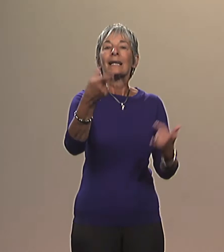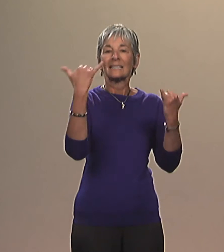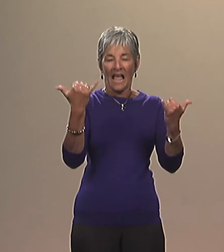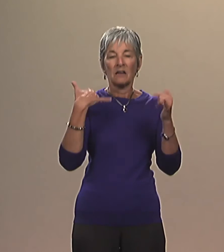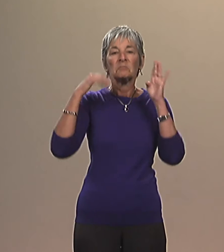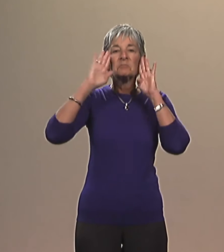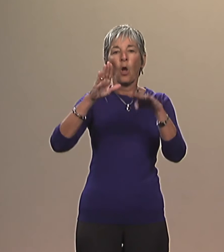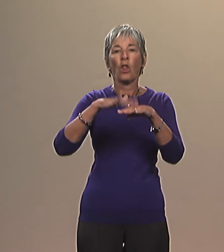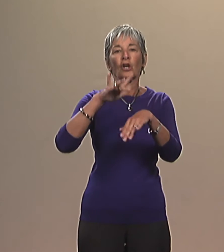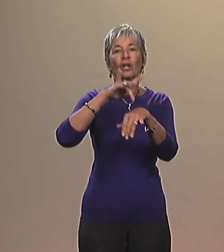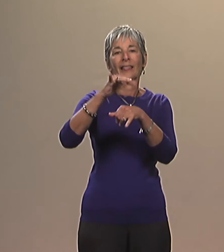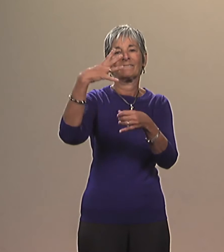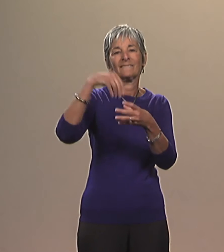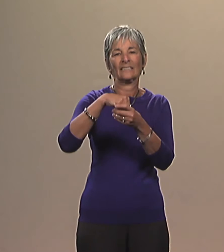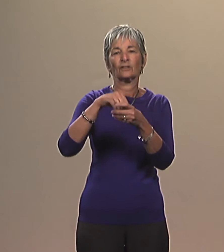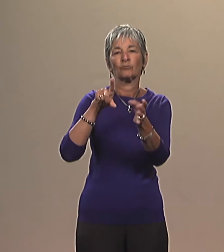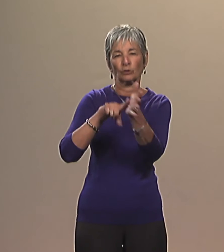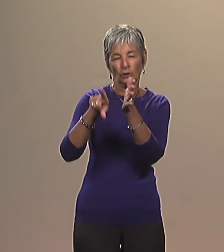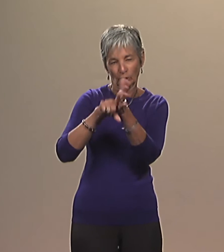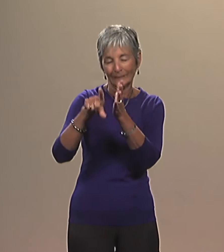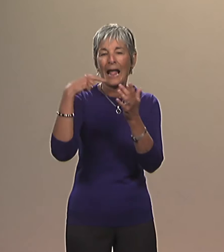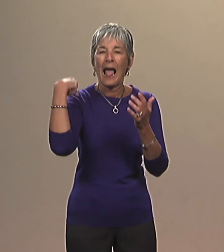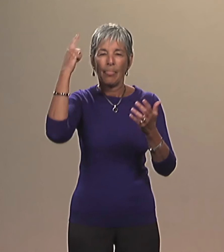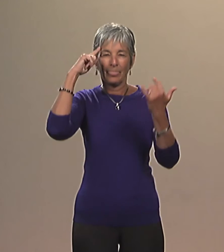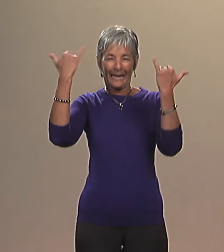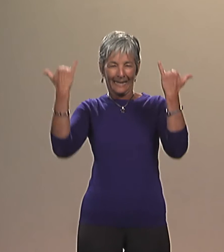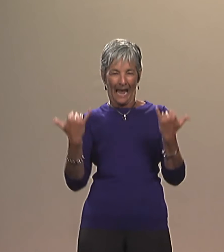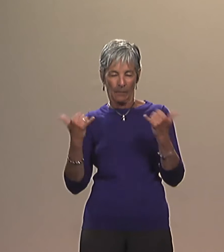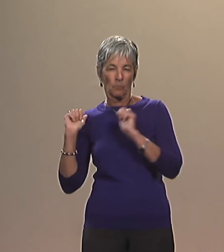Let's now focus on early intervention research.